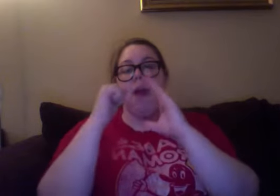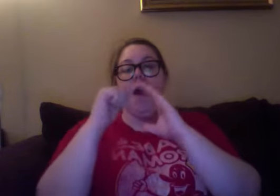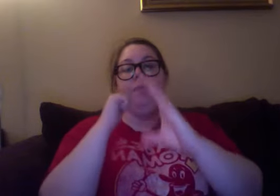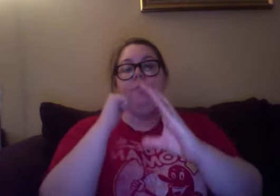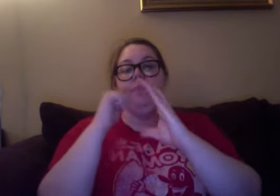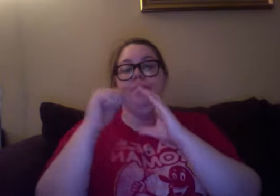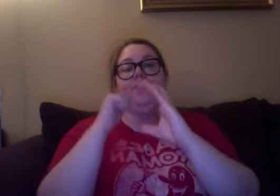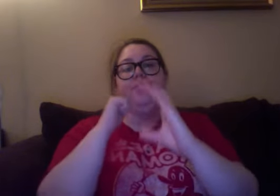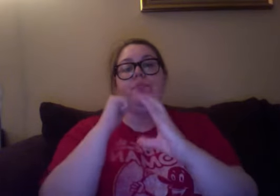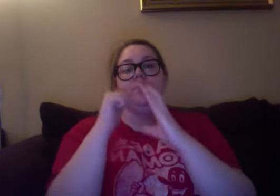Simcom?